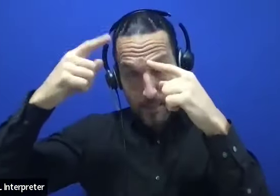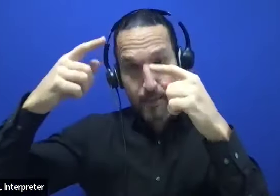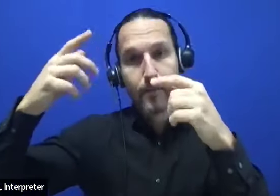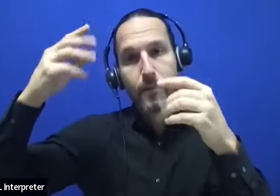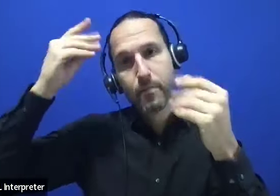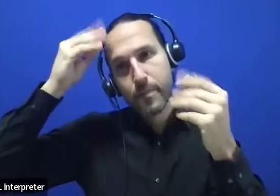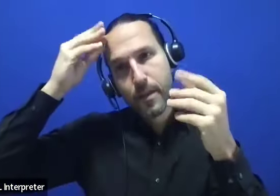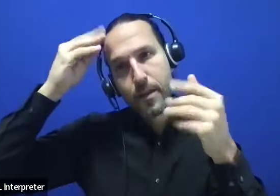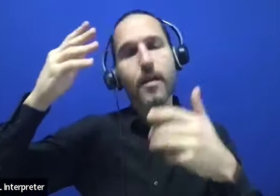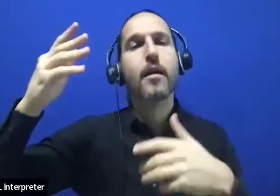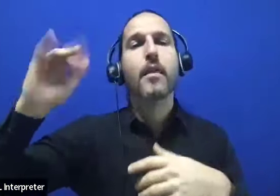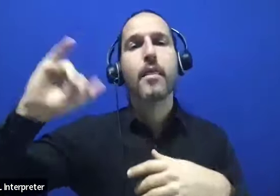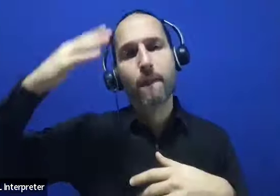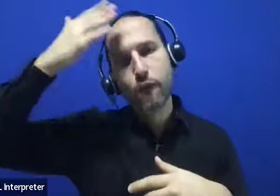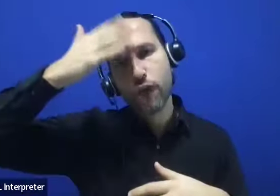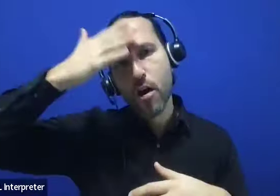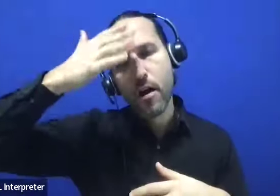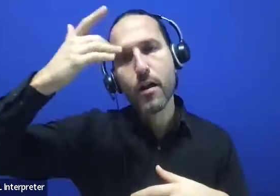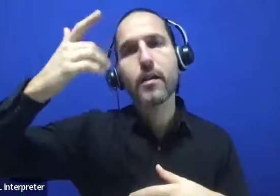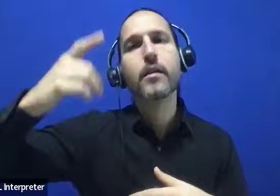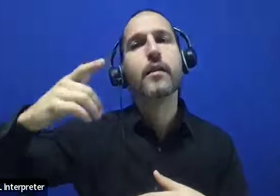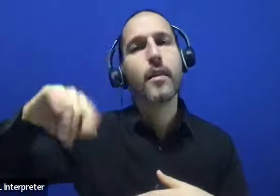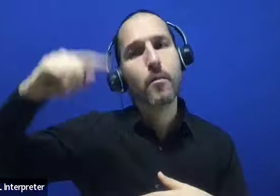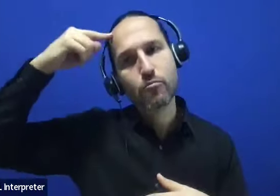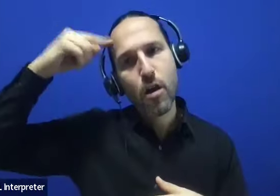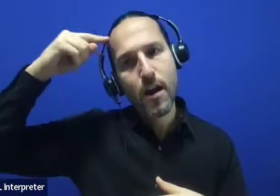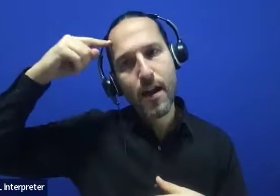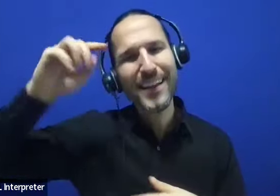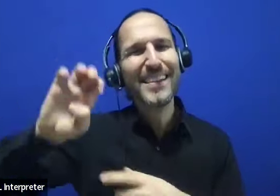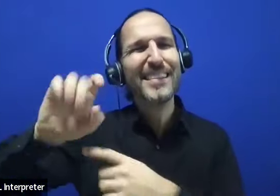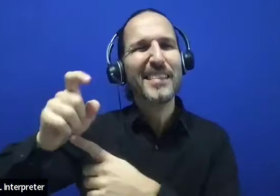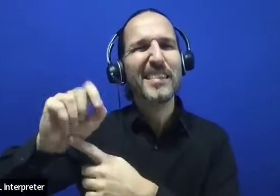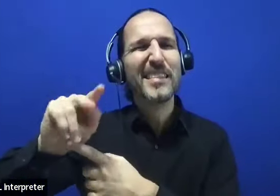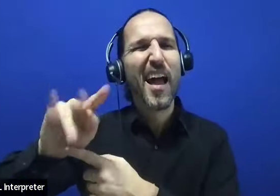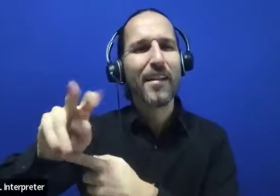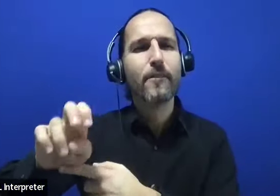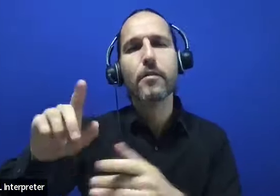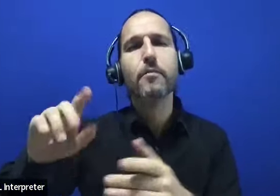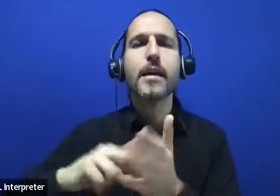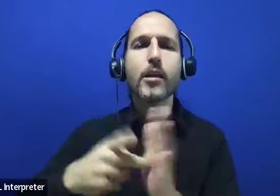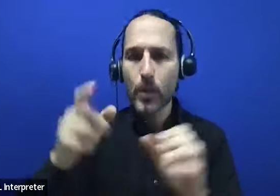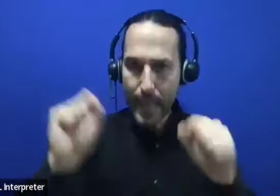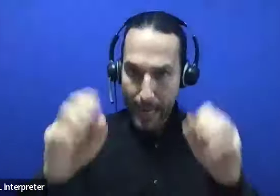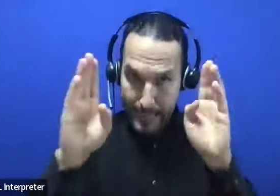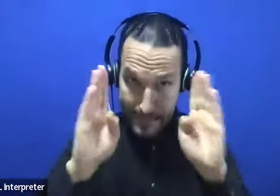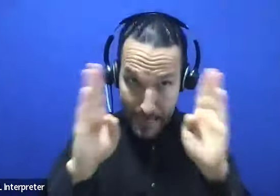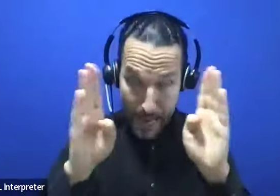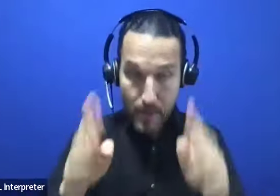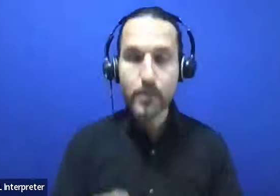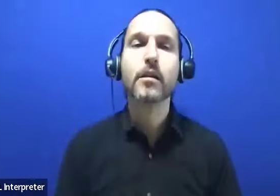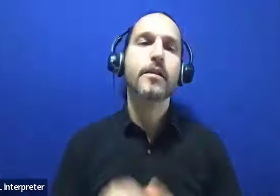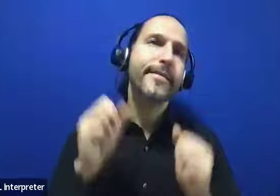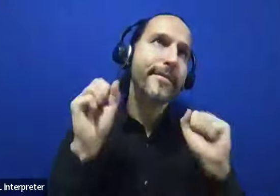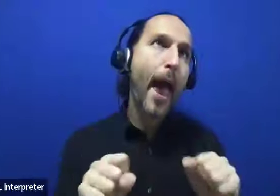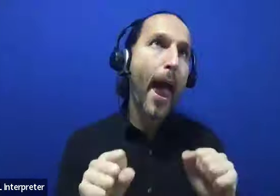the functions of the prefrontal cortex largely that help you to focus your attention, to execute